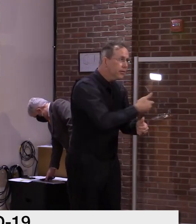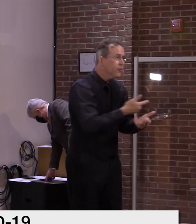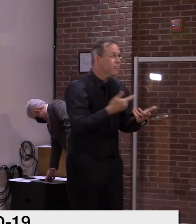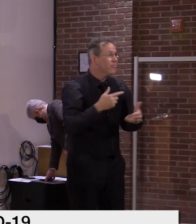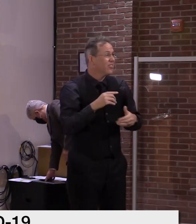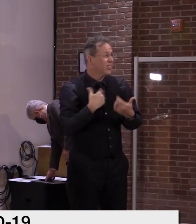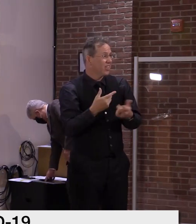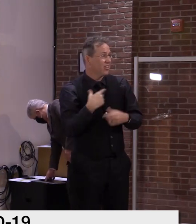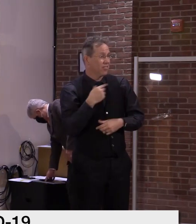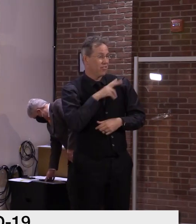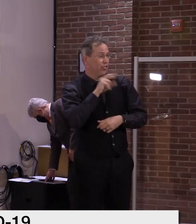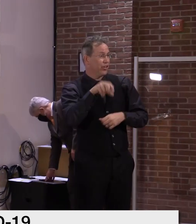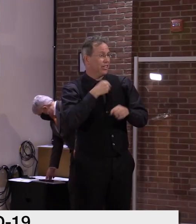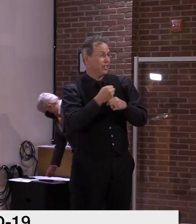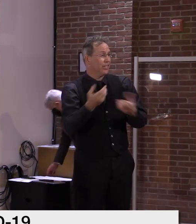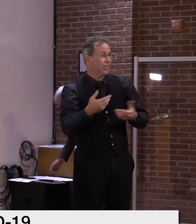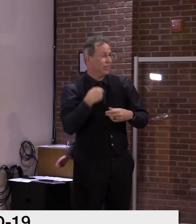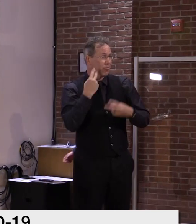good